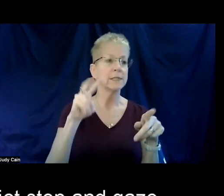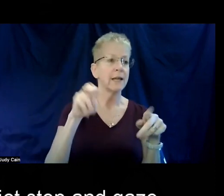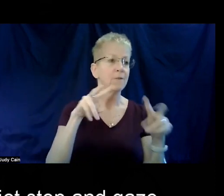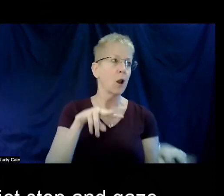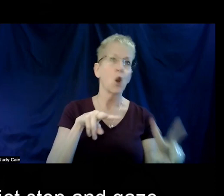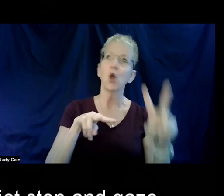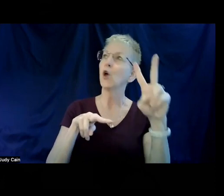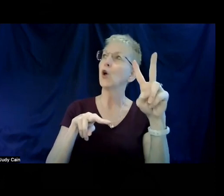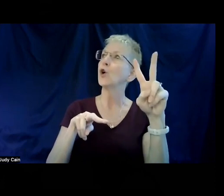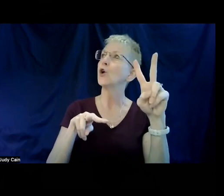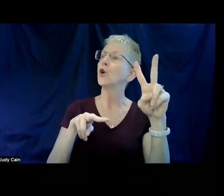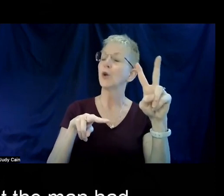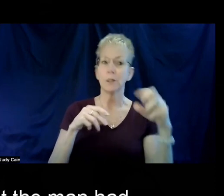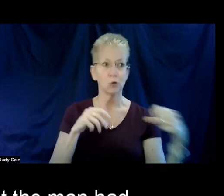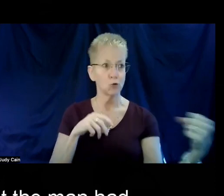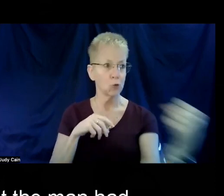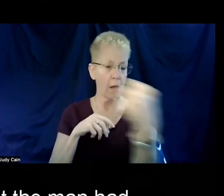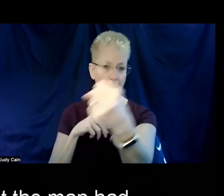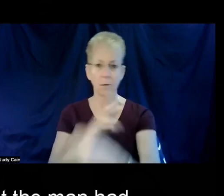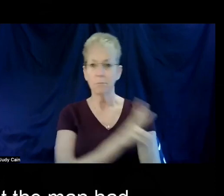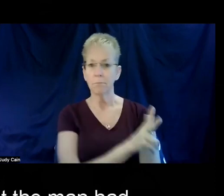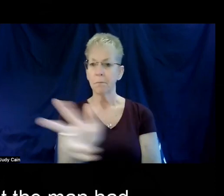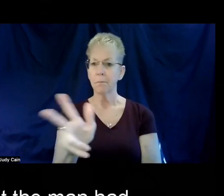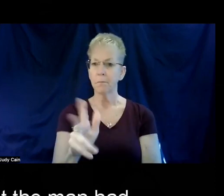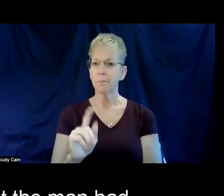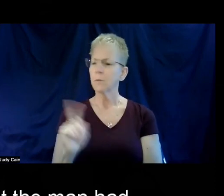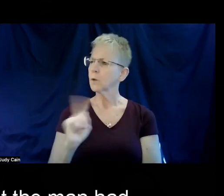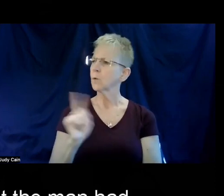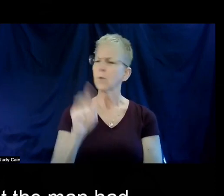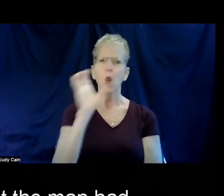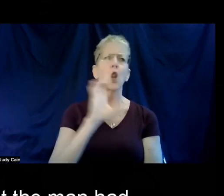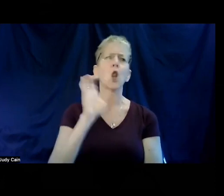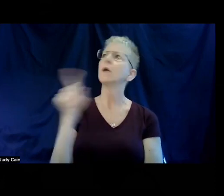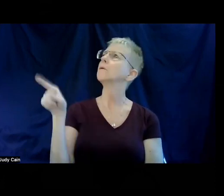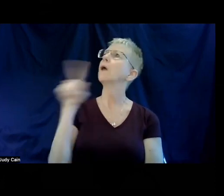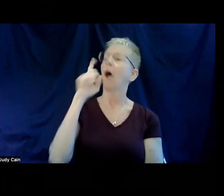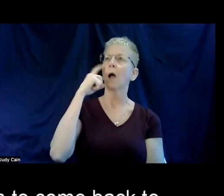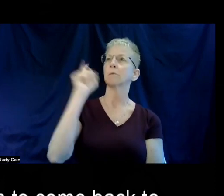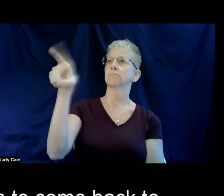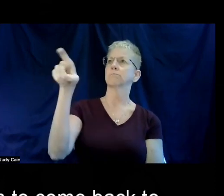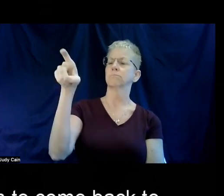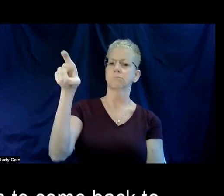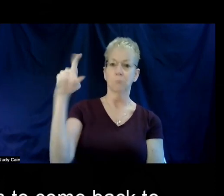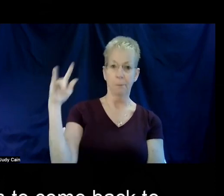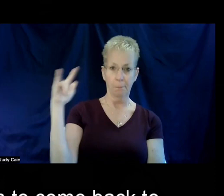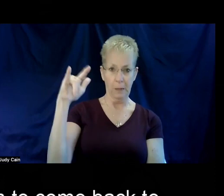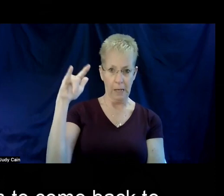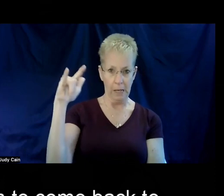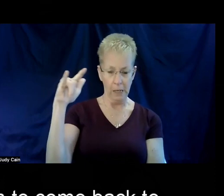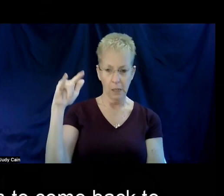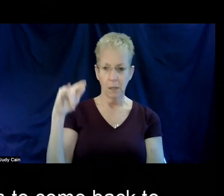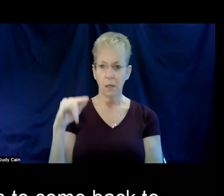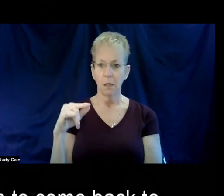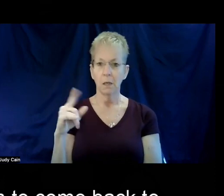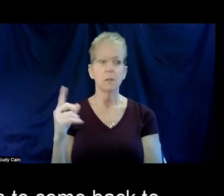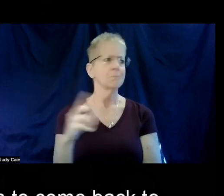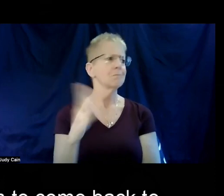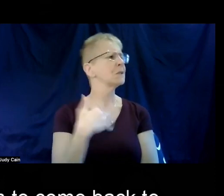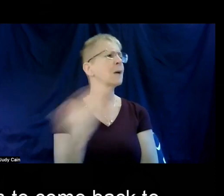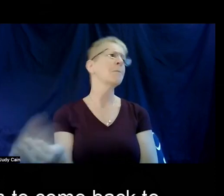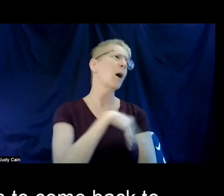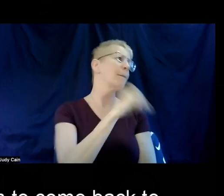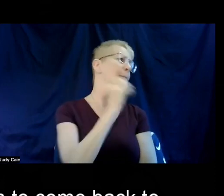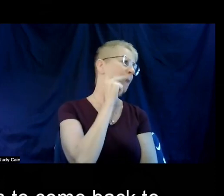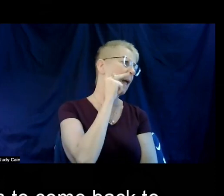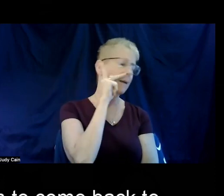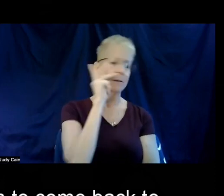then drive away. He searched for what the man had been looking at and spotted it. A voice beckoned to him to come back to bed, but he